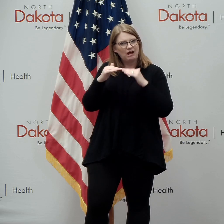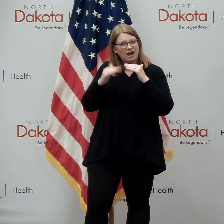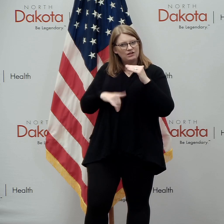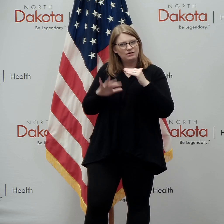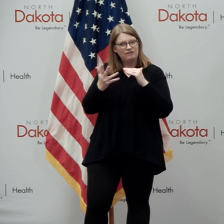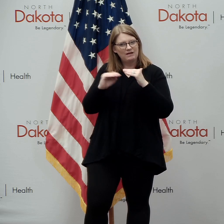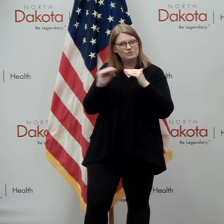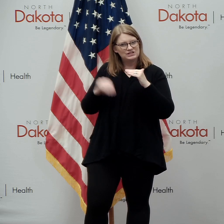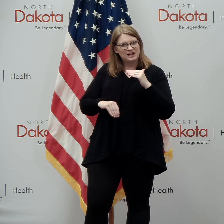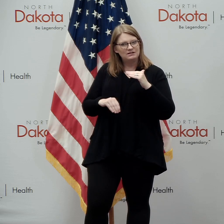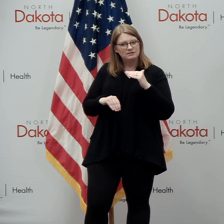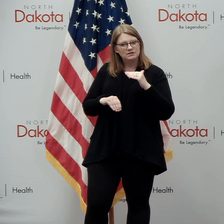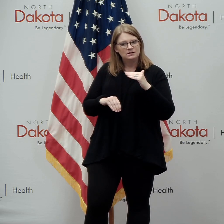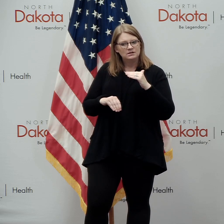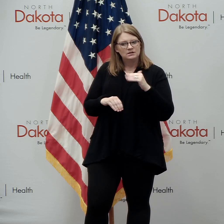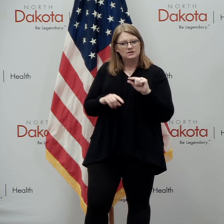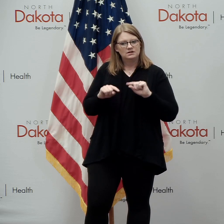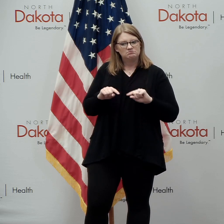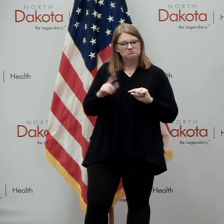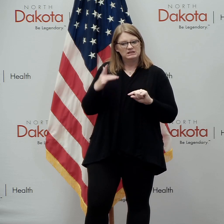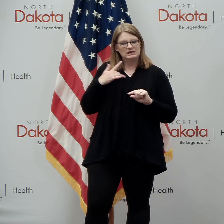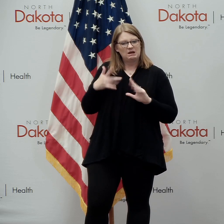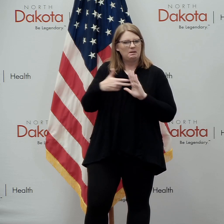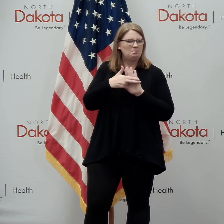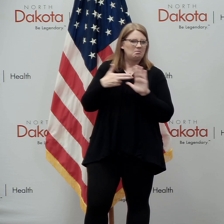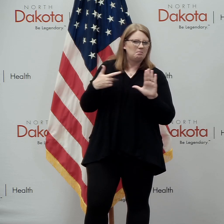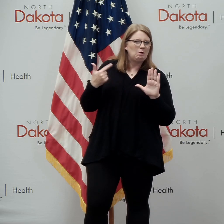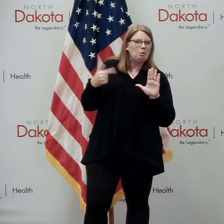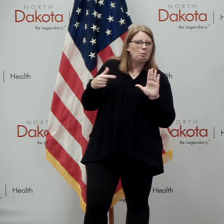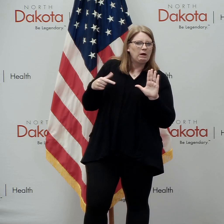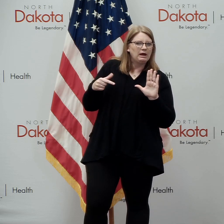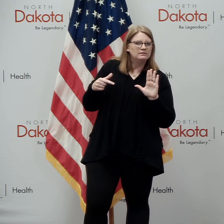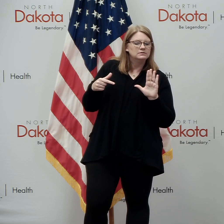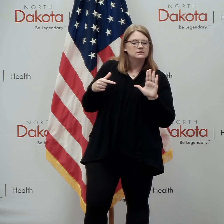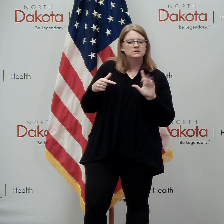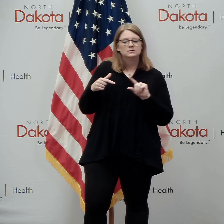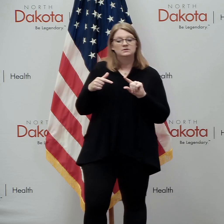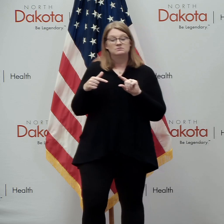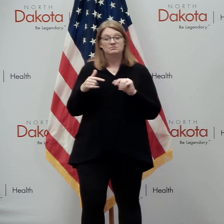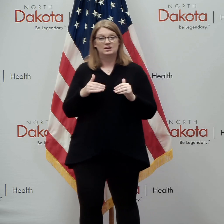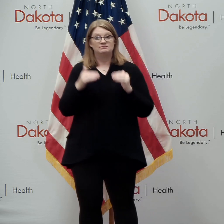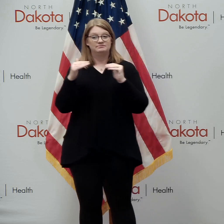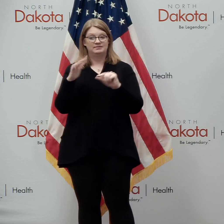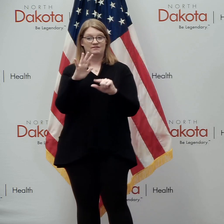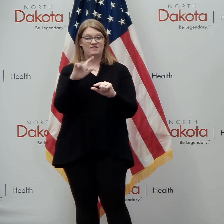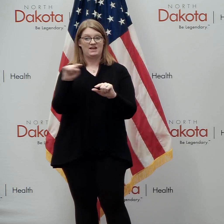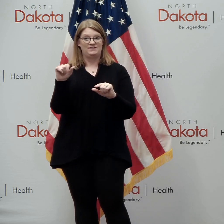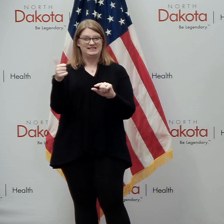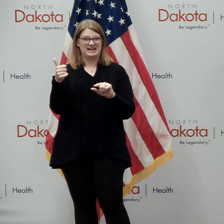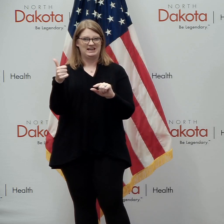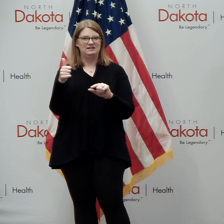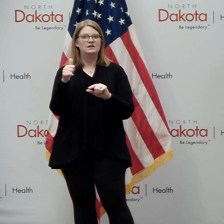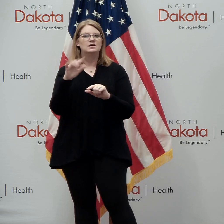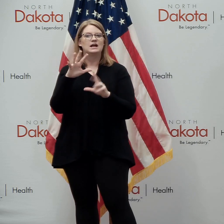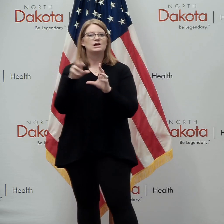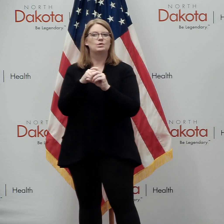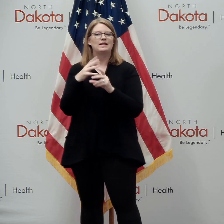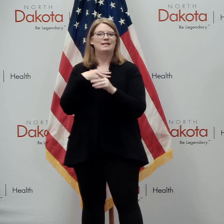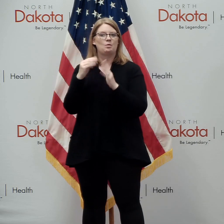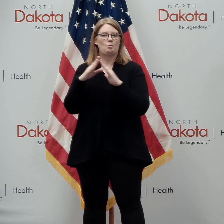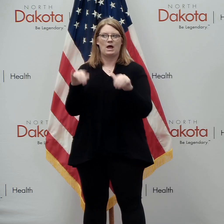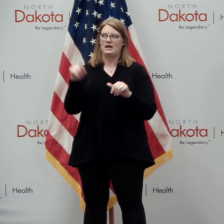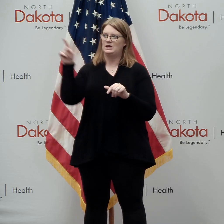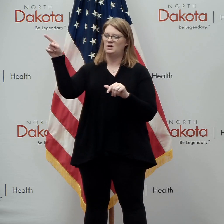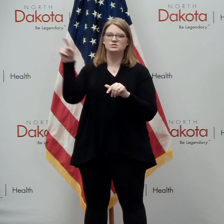you in the green category. Between 5 and 10 for many, including the White House, puts you in